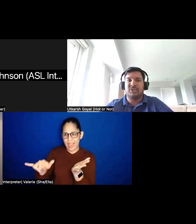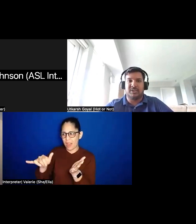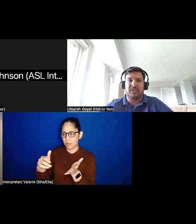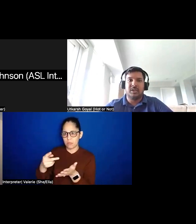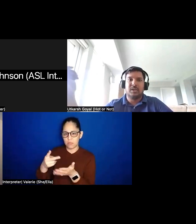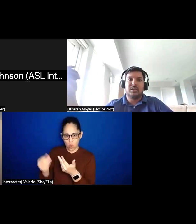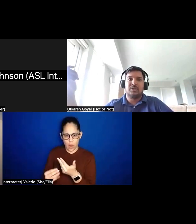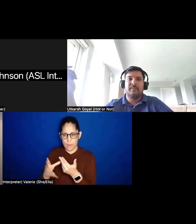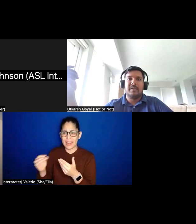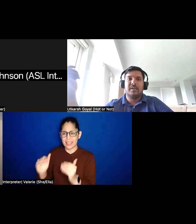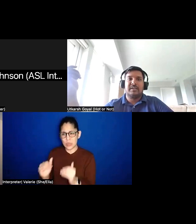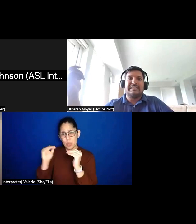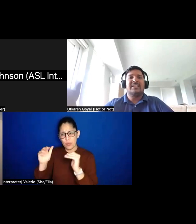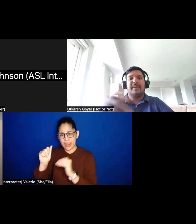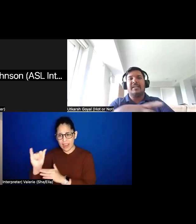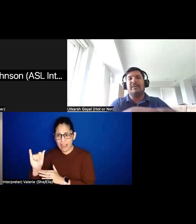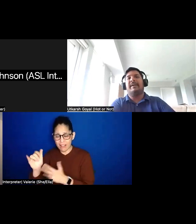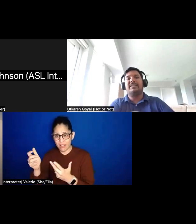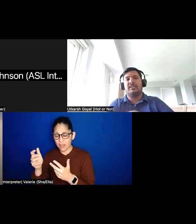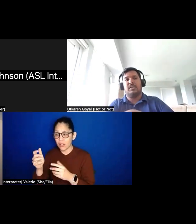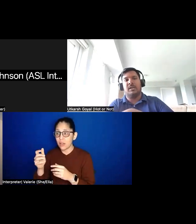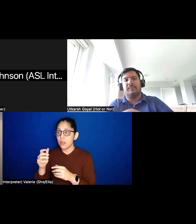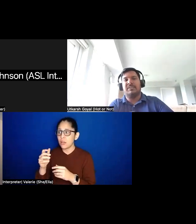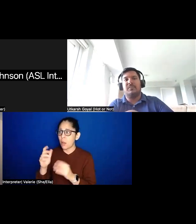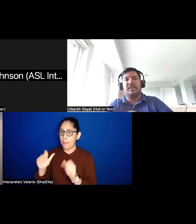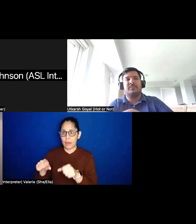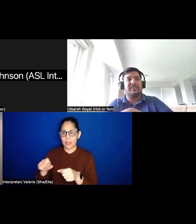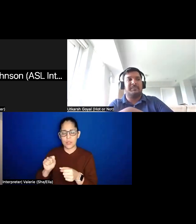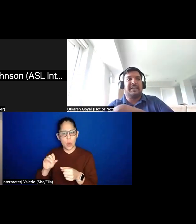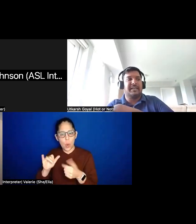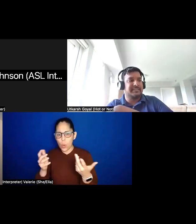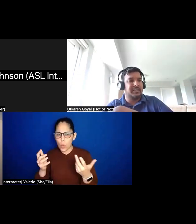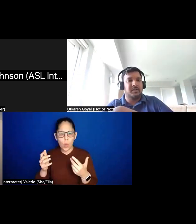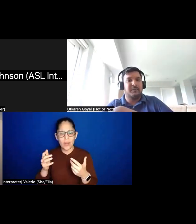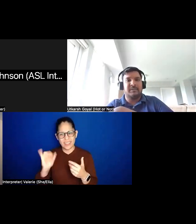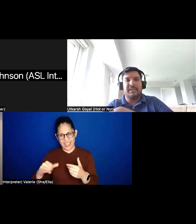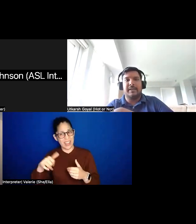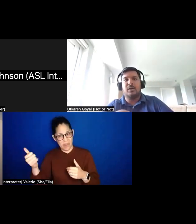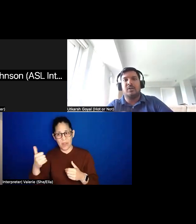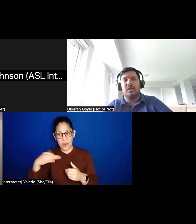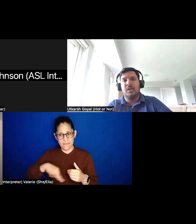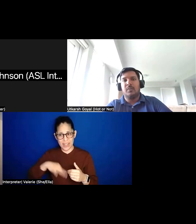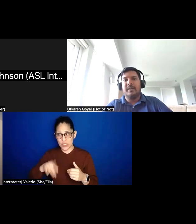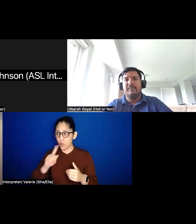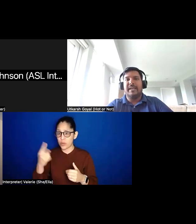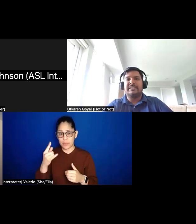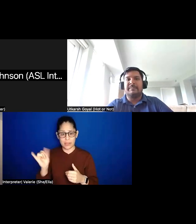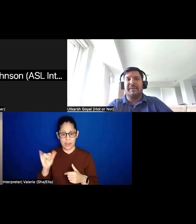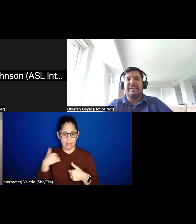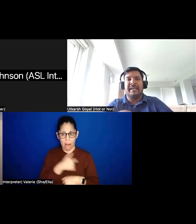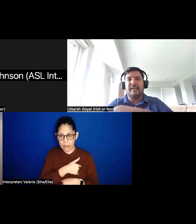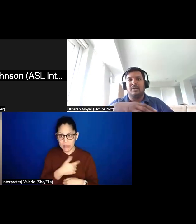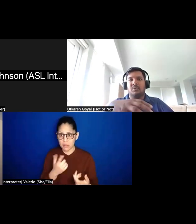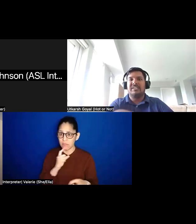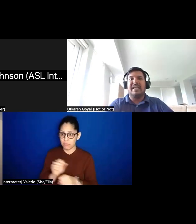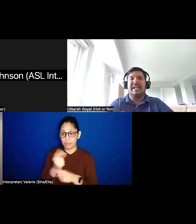more and more efficient. So that is where the advantage comes in for us, for something like Hotonaut, where we can